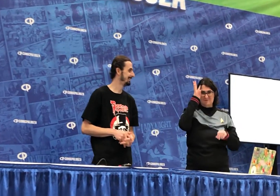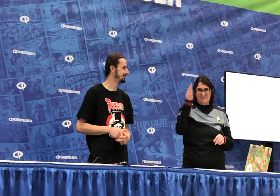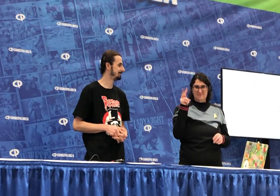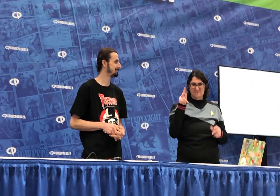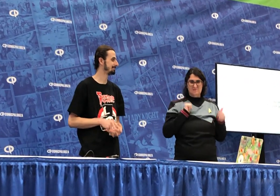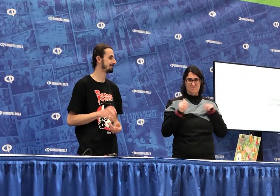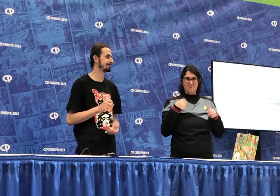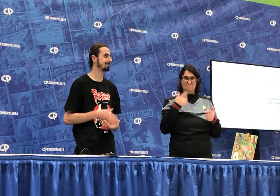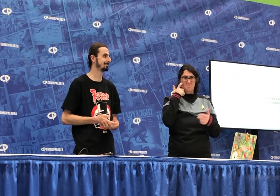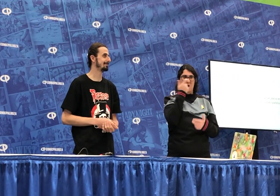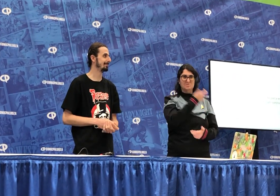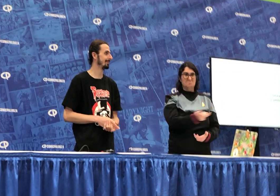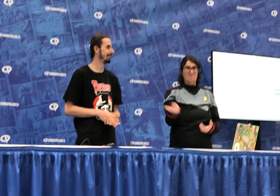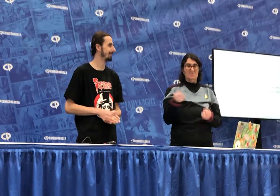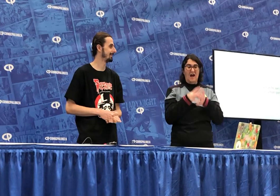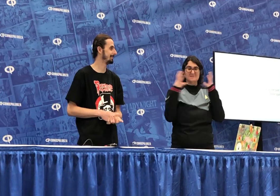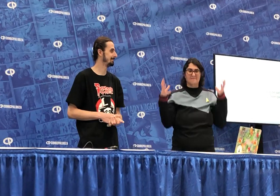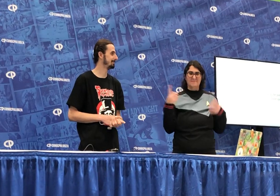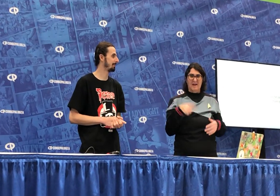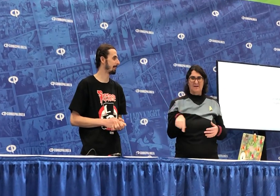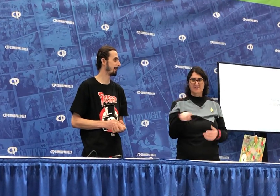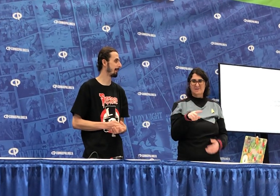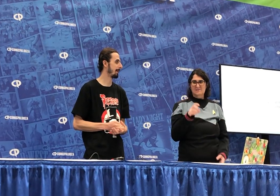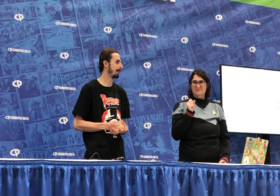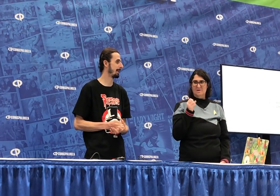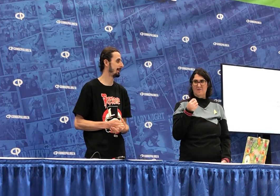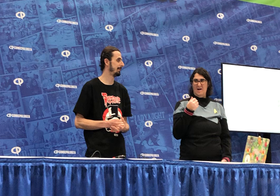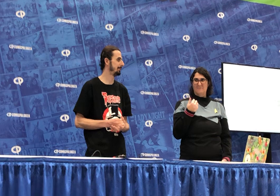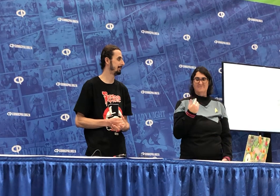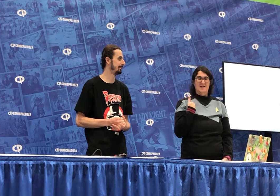I love science fiction in general, so I watch so many different things.